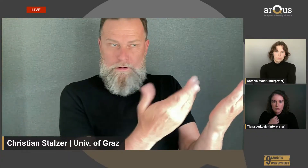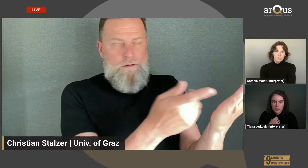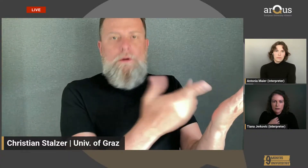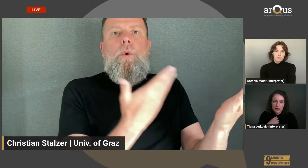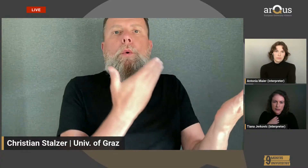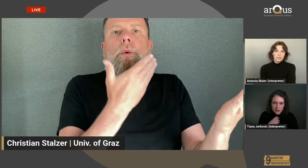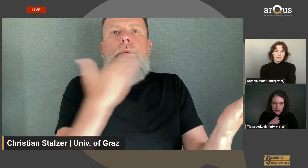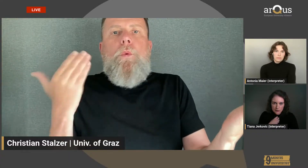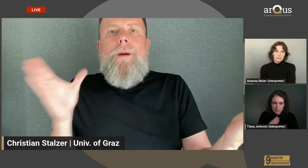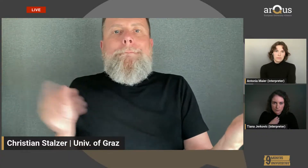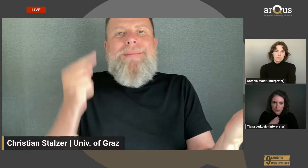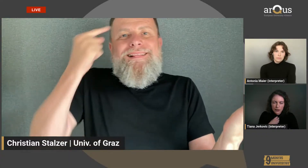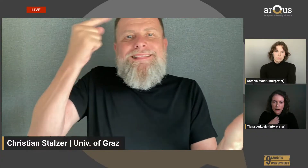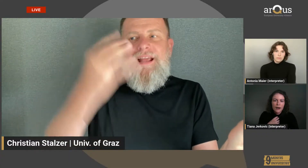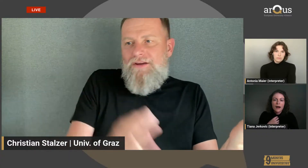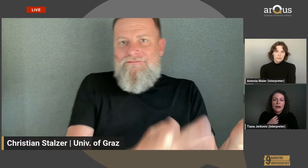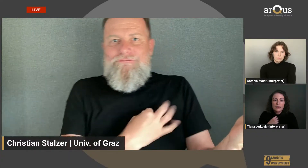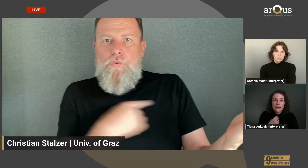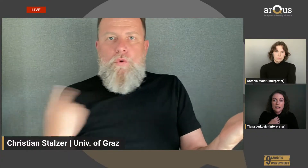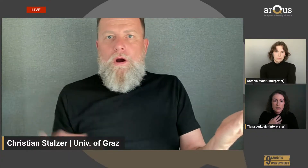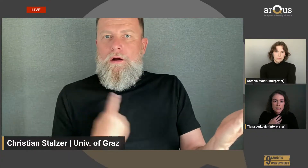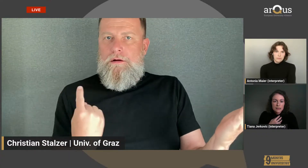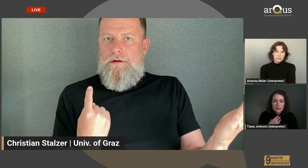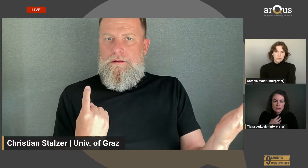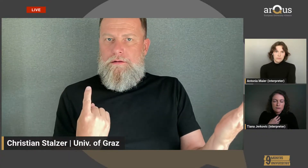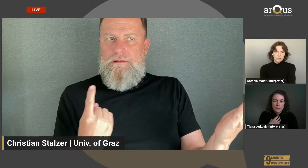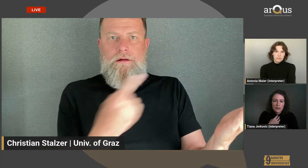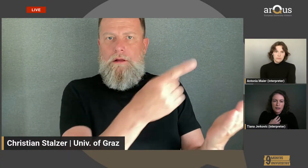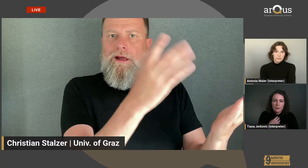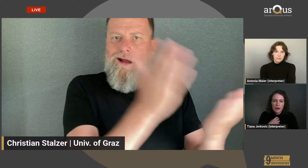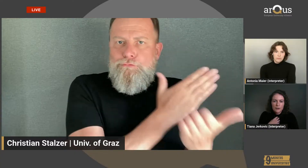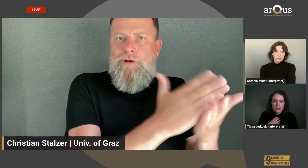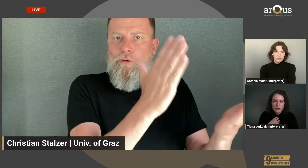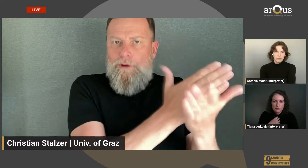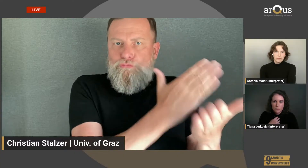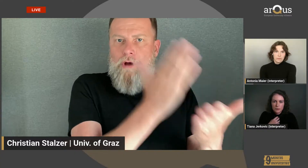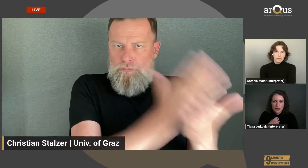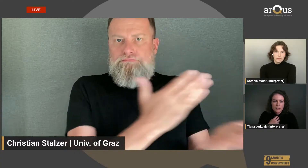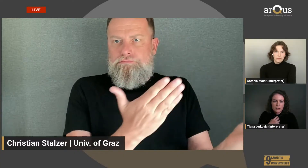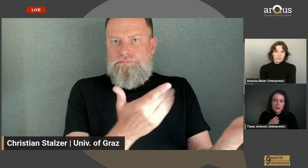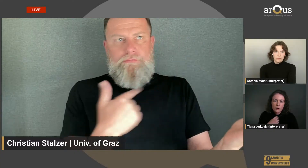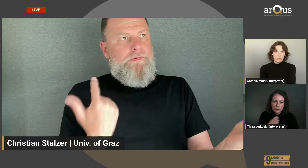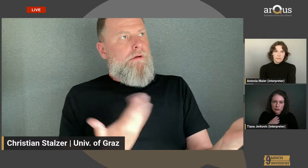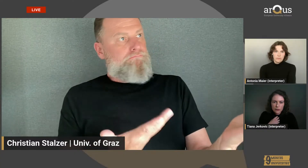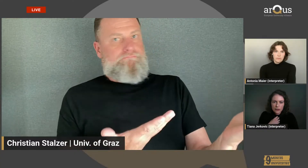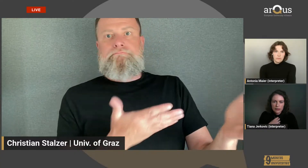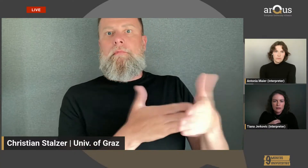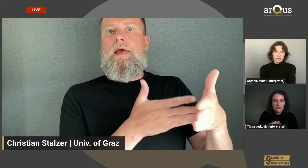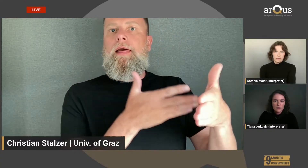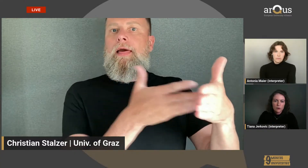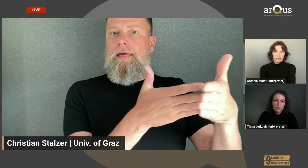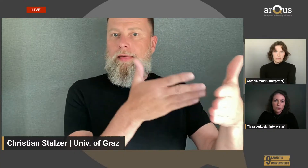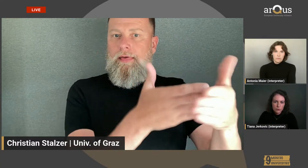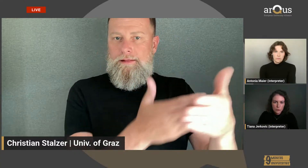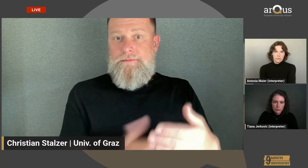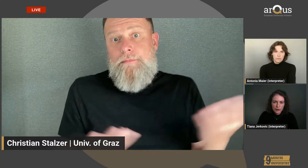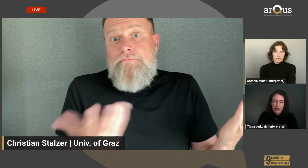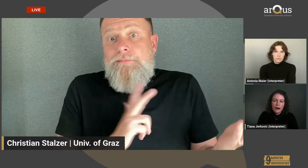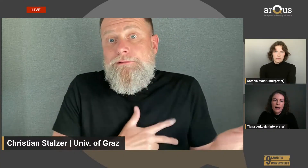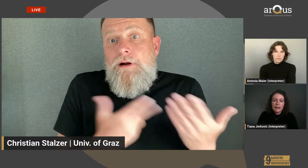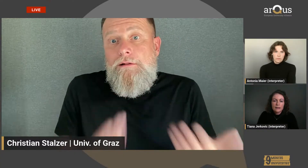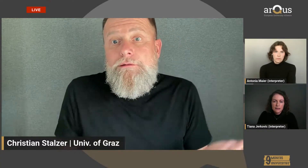a structure and a system that just isn't thinking about this group, that is just overlooking this whole